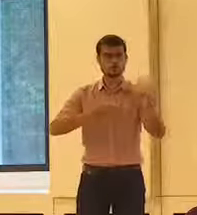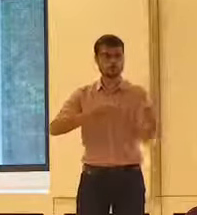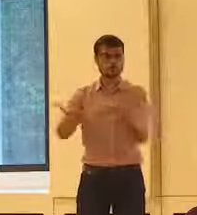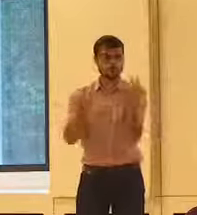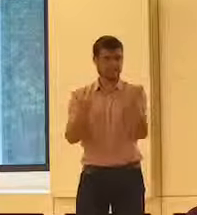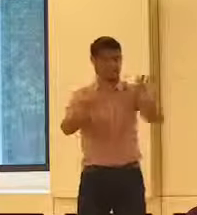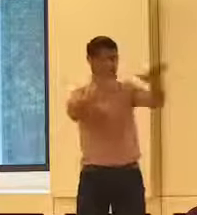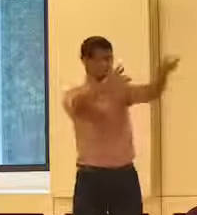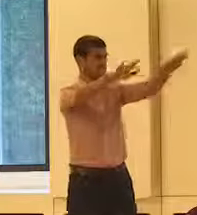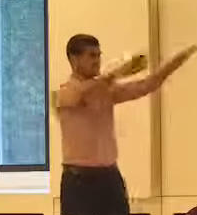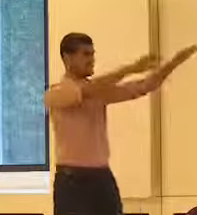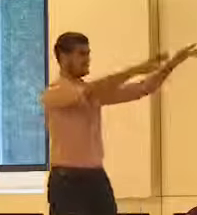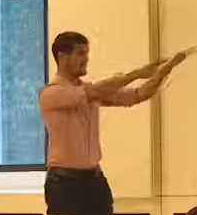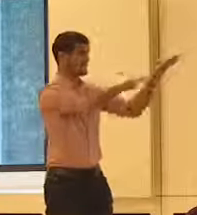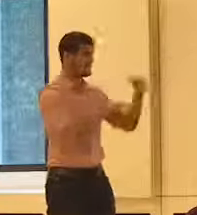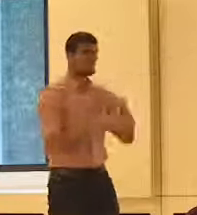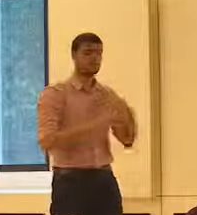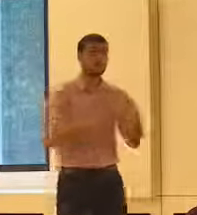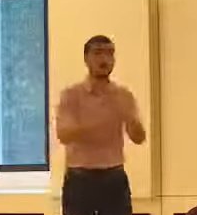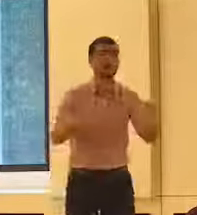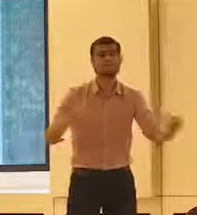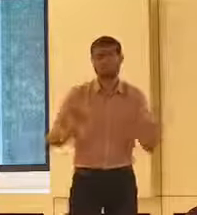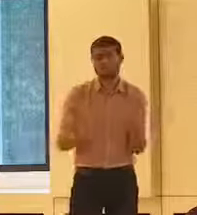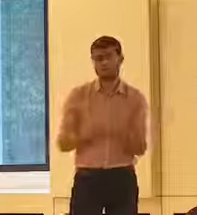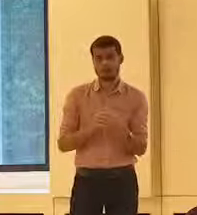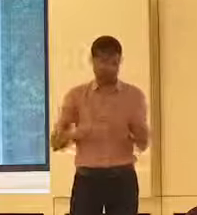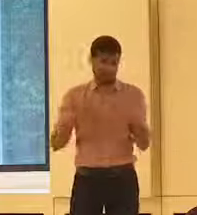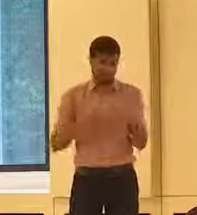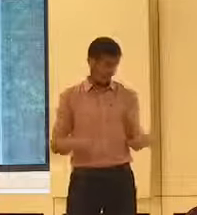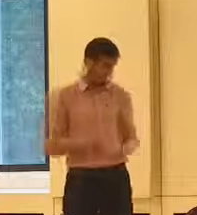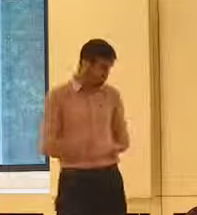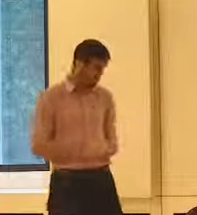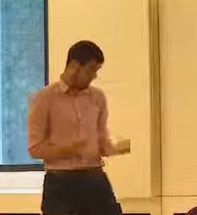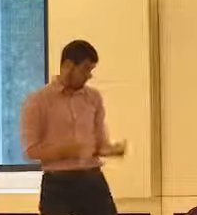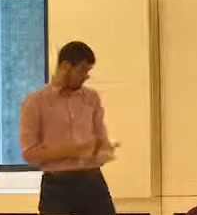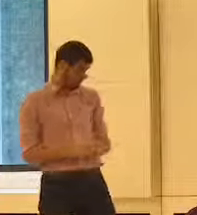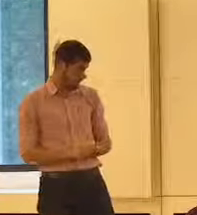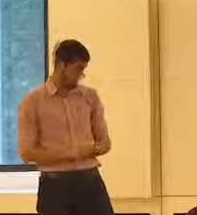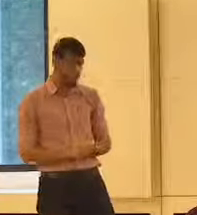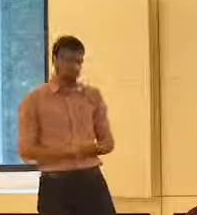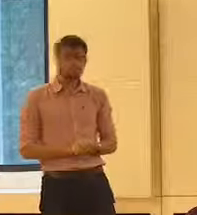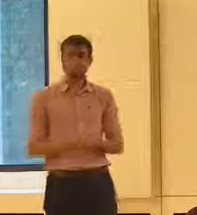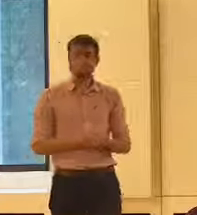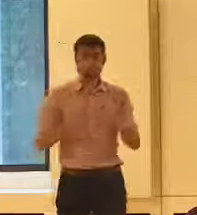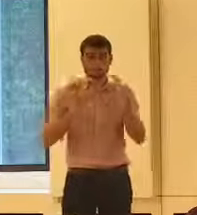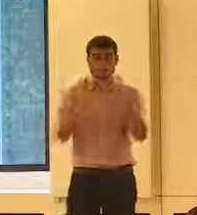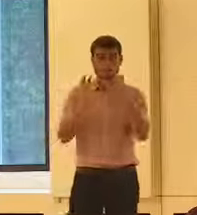Every presenter actually has mentioned services that are existing.